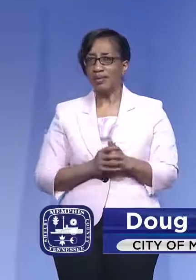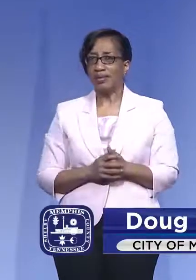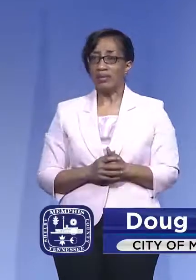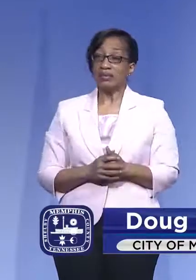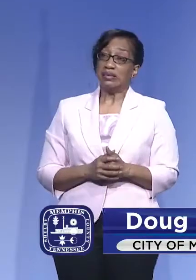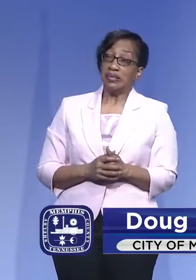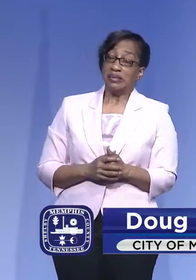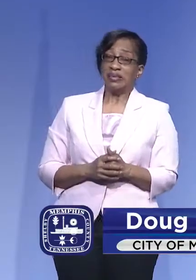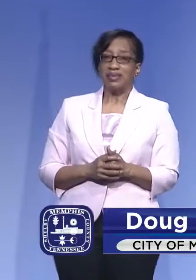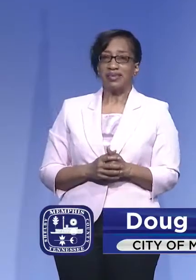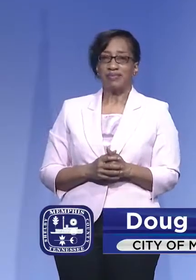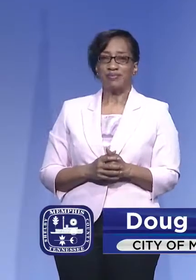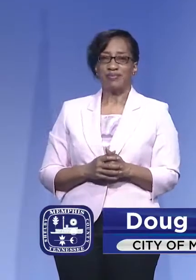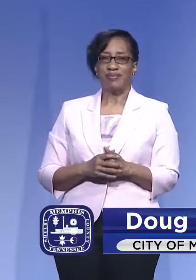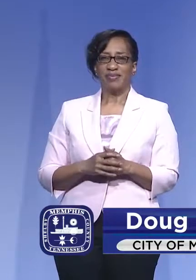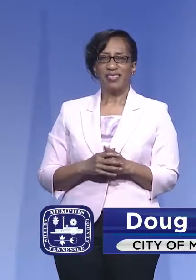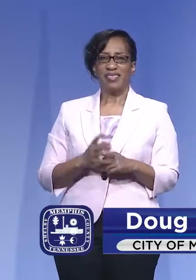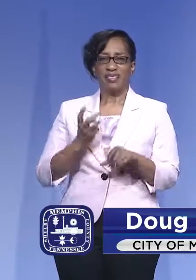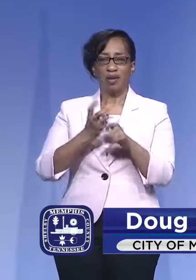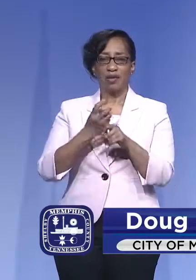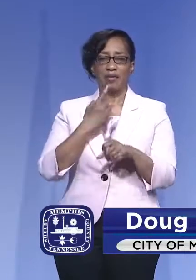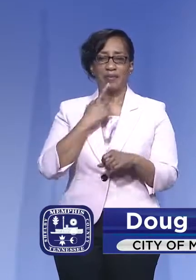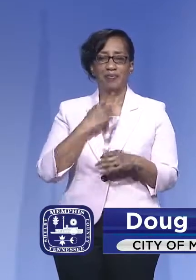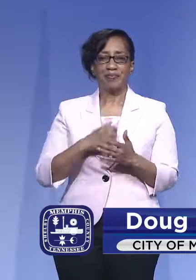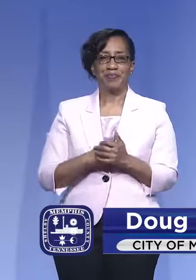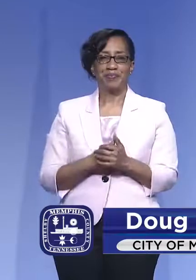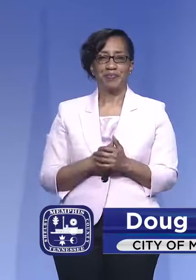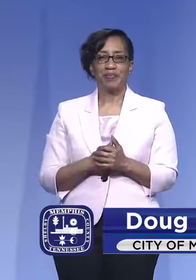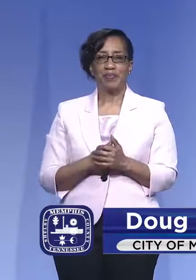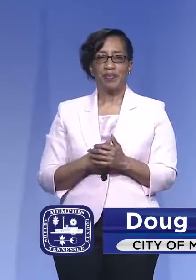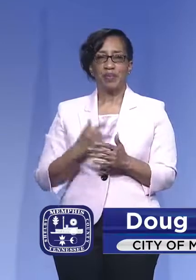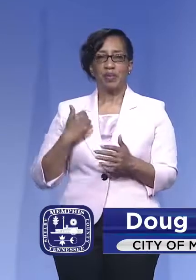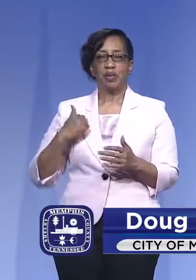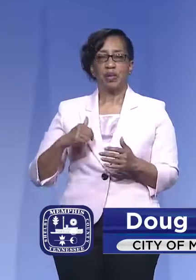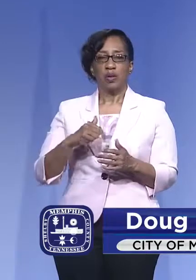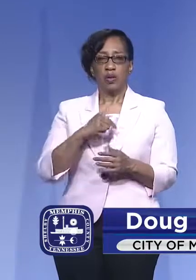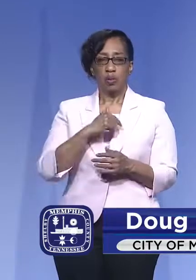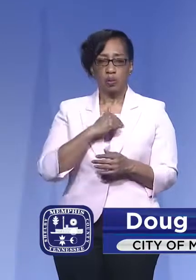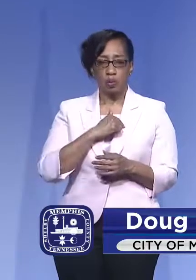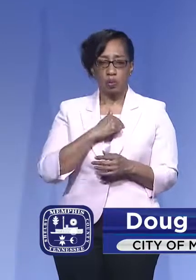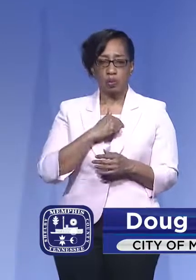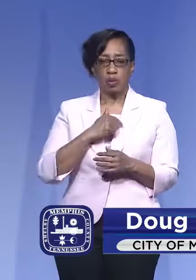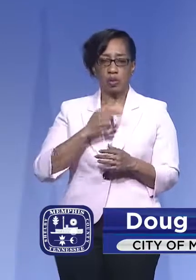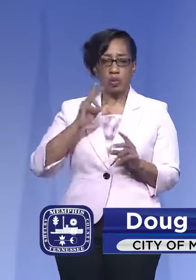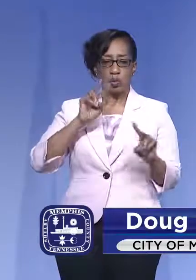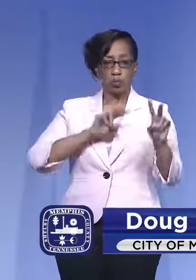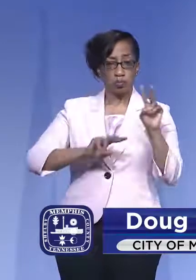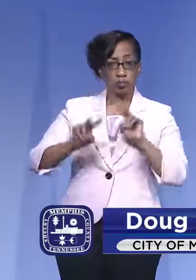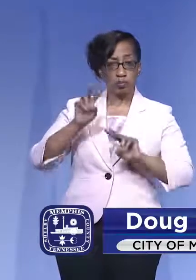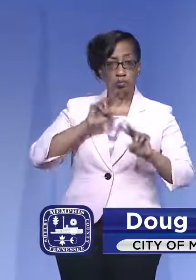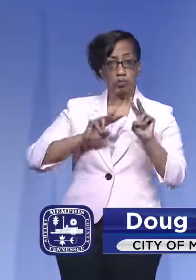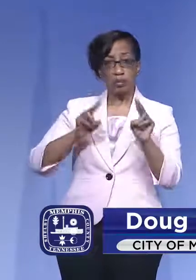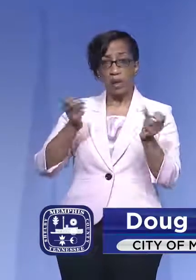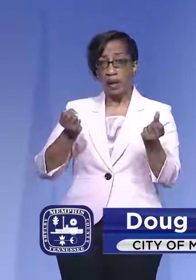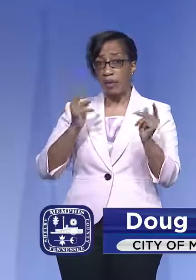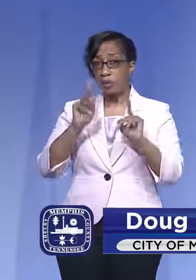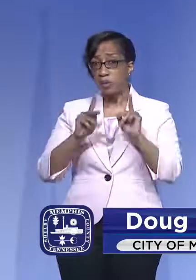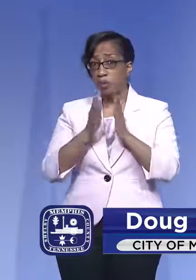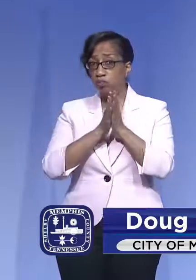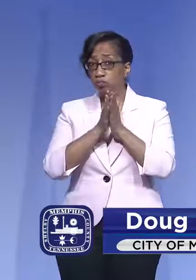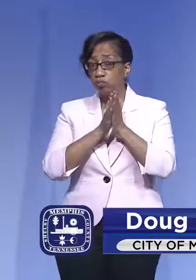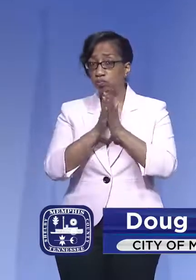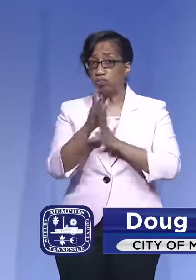So clearly, we're going to balance demand that we see with the amount of